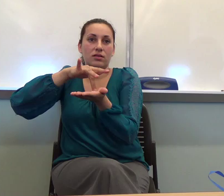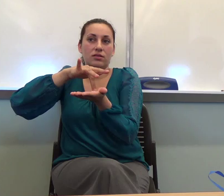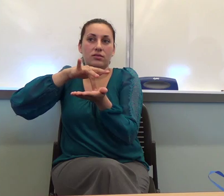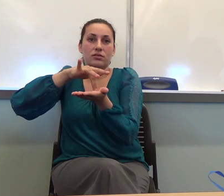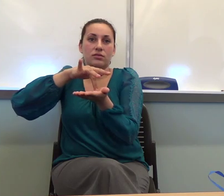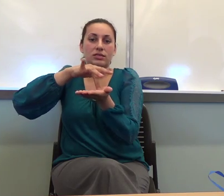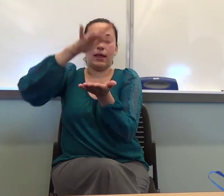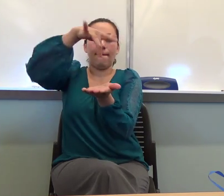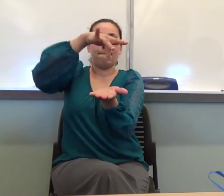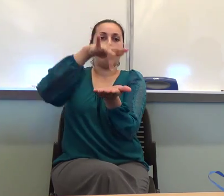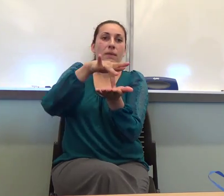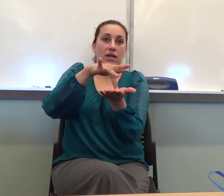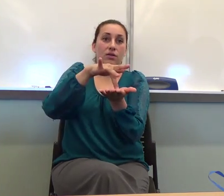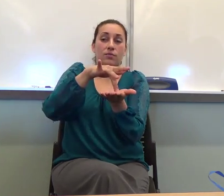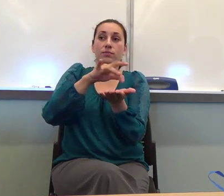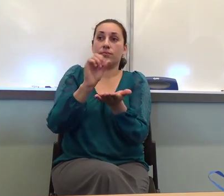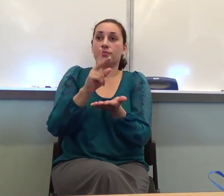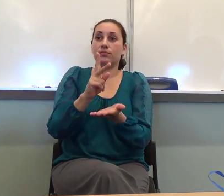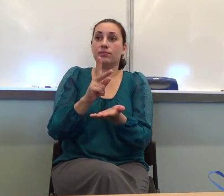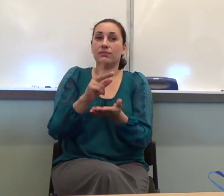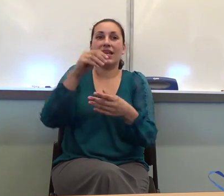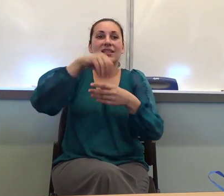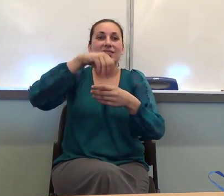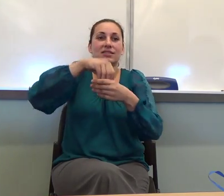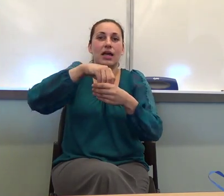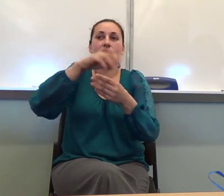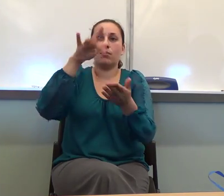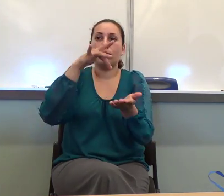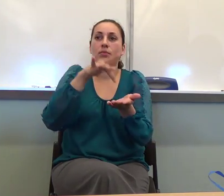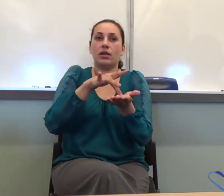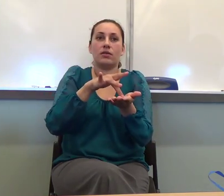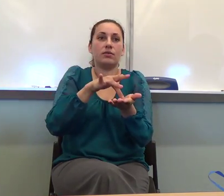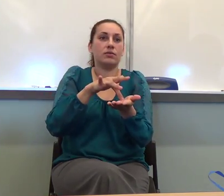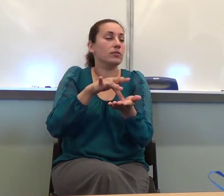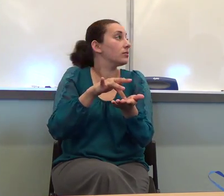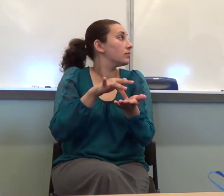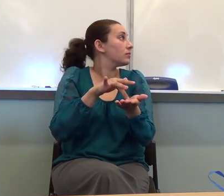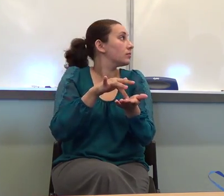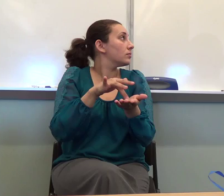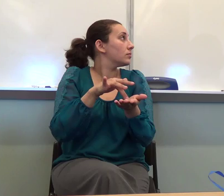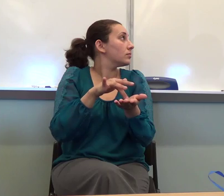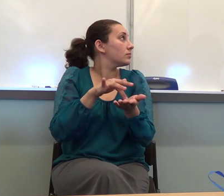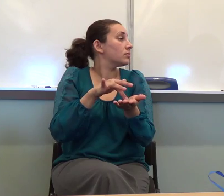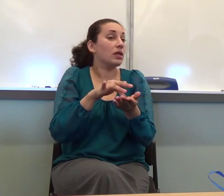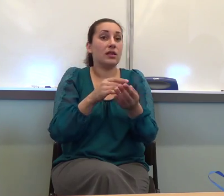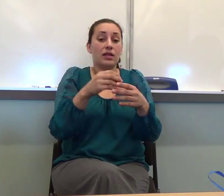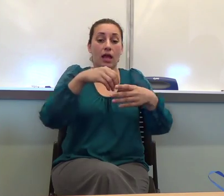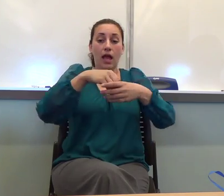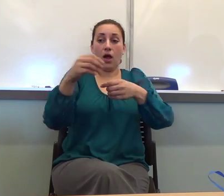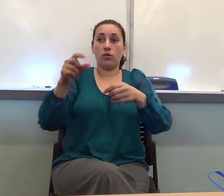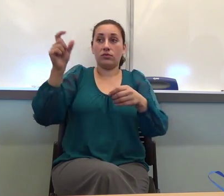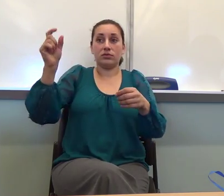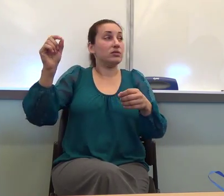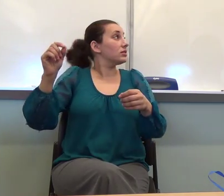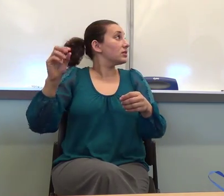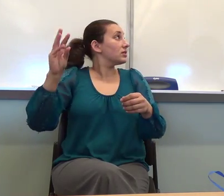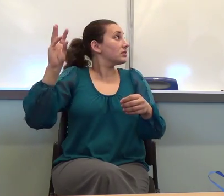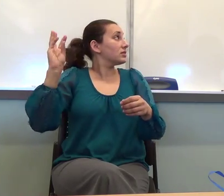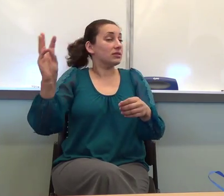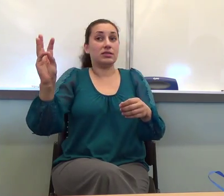proportion, inside, so to speak. Whereas these two numbers are called the extremes.